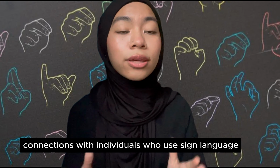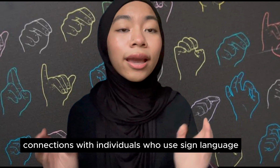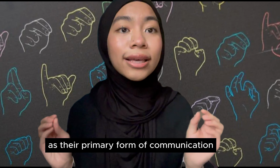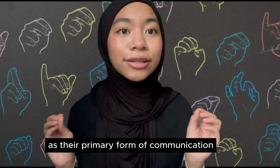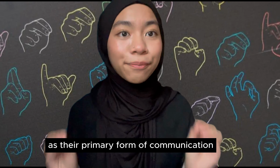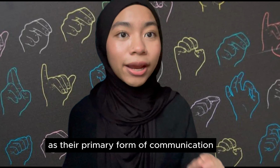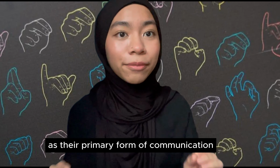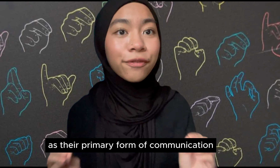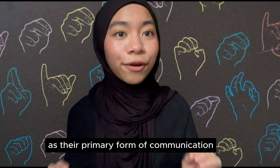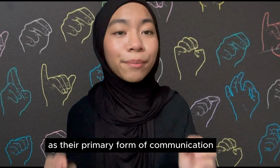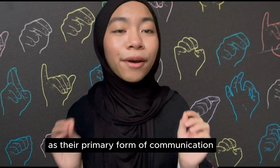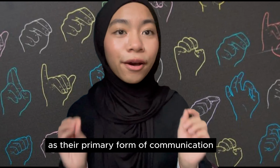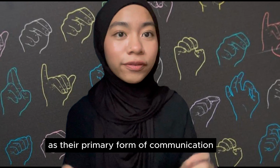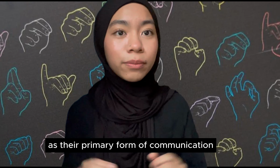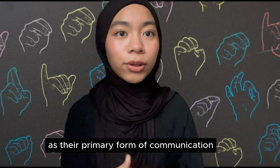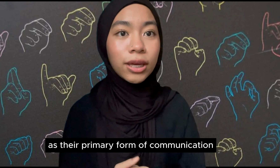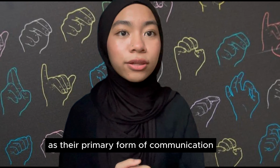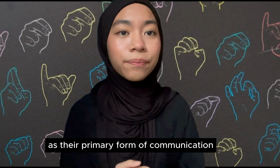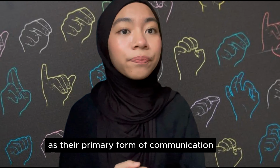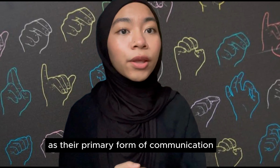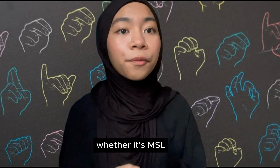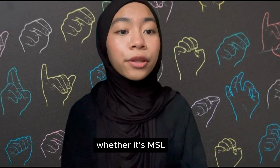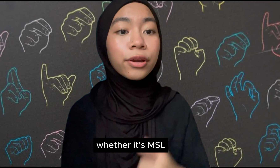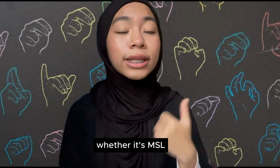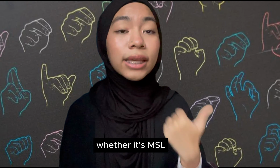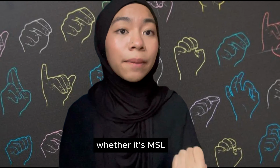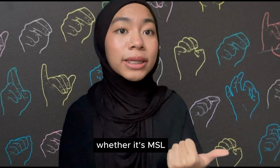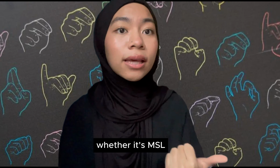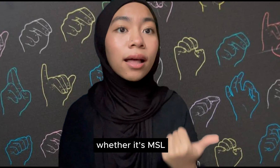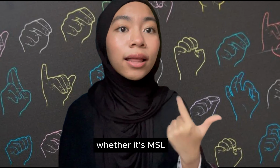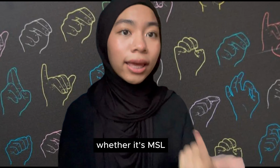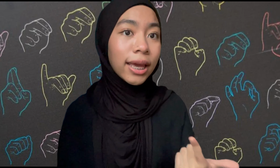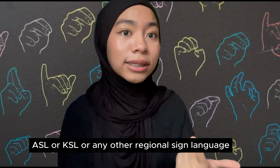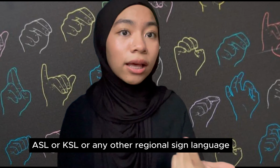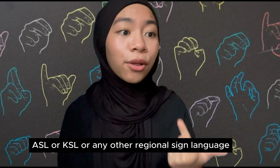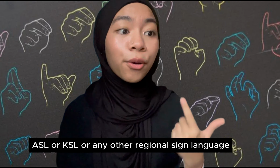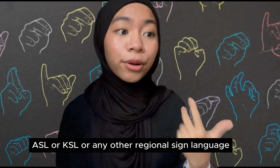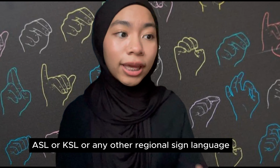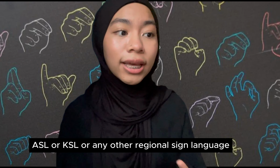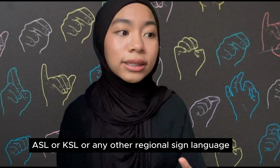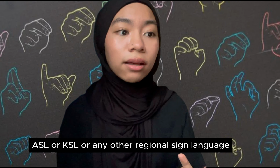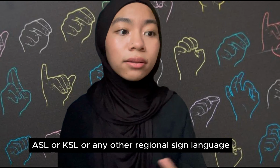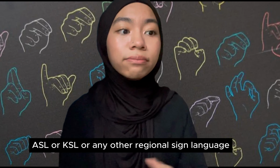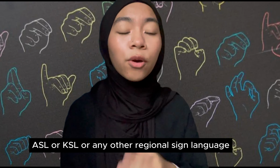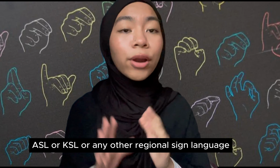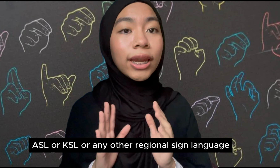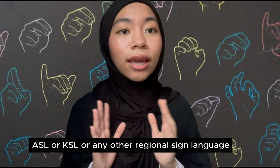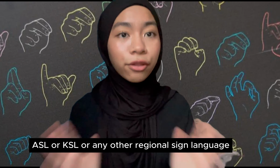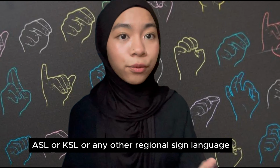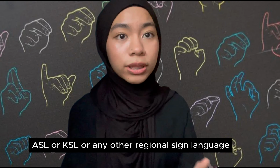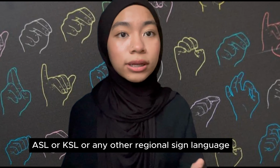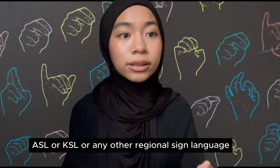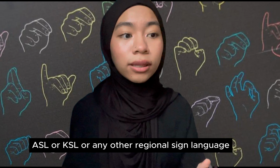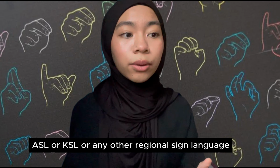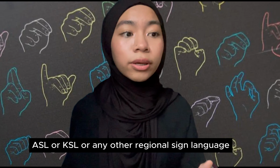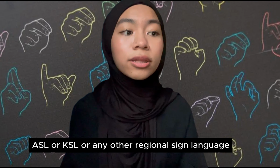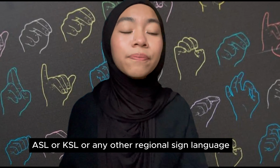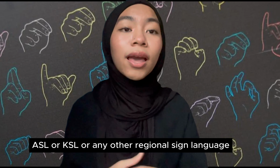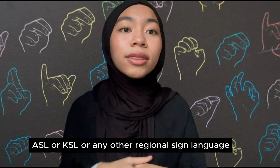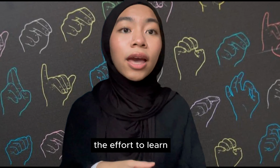as their primary form of communication, whether it's MSL, ASL, or KSL, or any other regional sign language. The effort